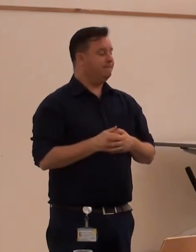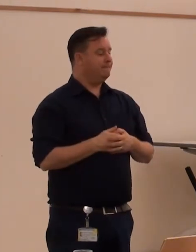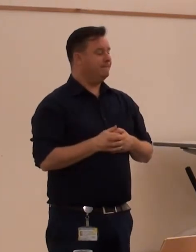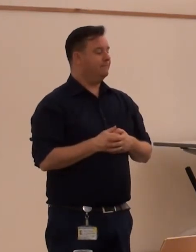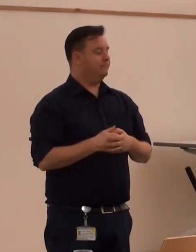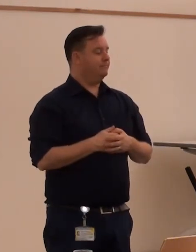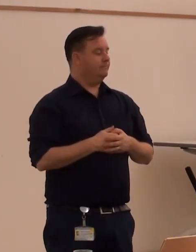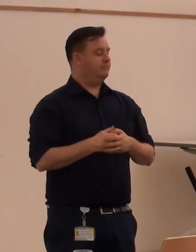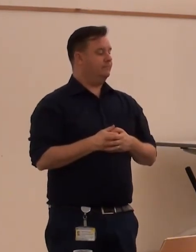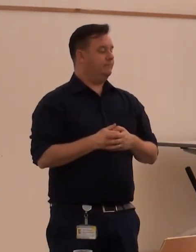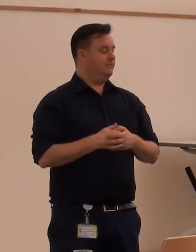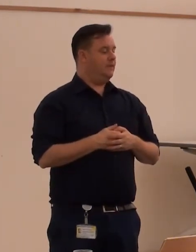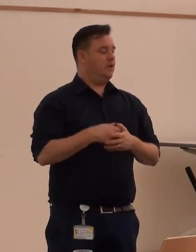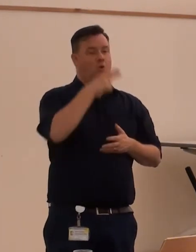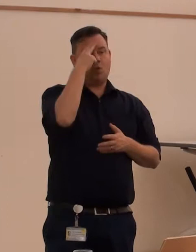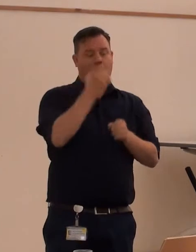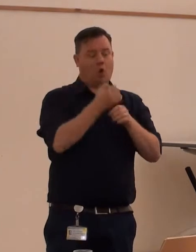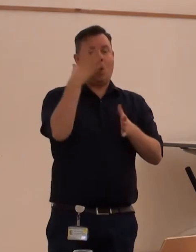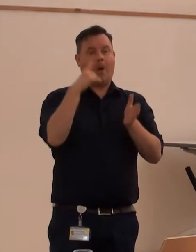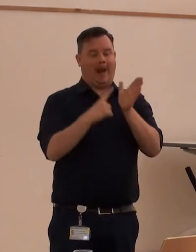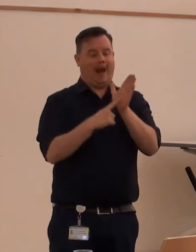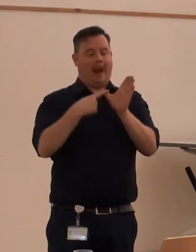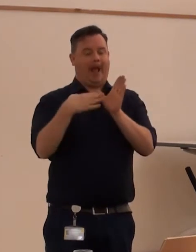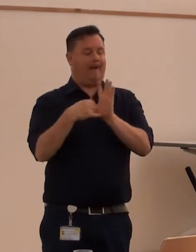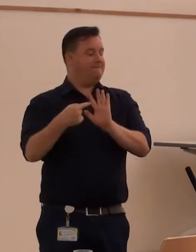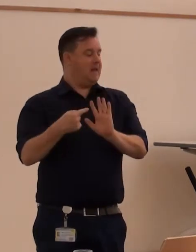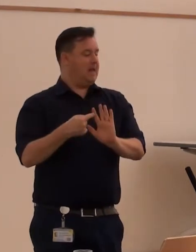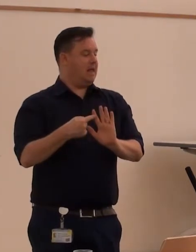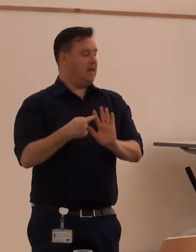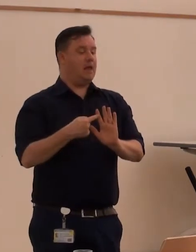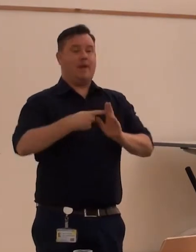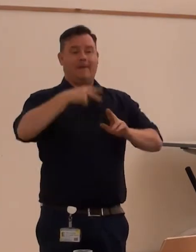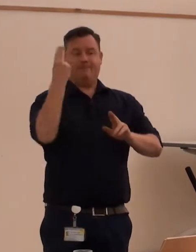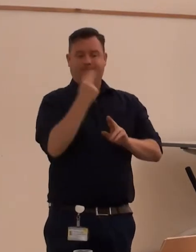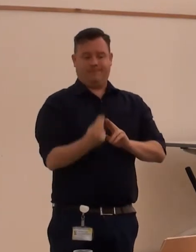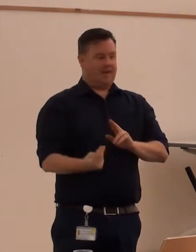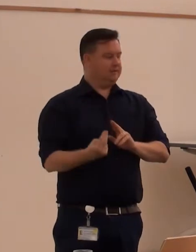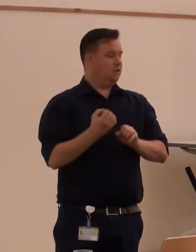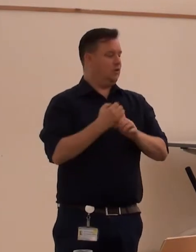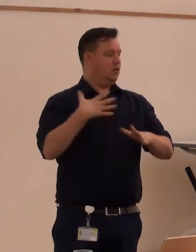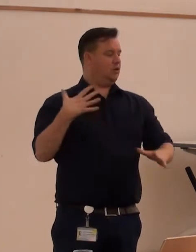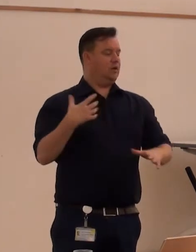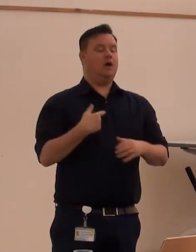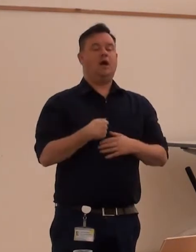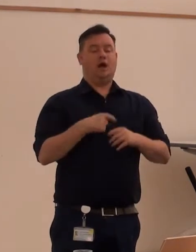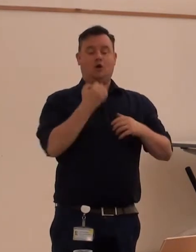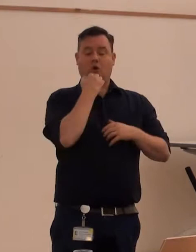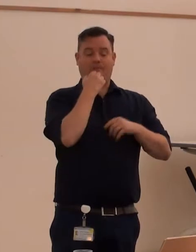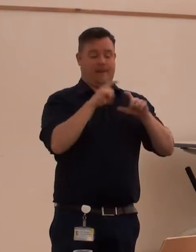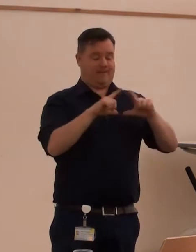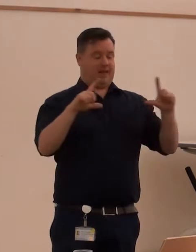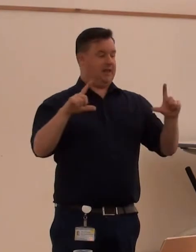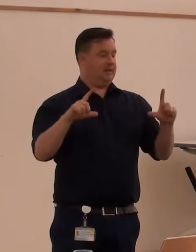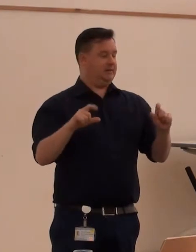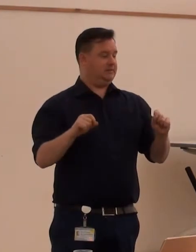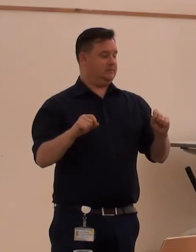bit of it. So it's all gold bar maze. It's gold. The number plate says gold bar maze. The lights